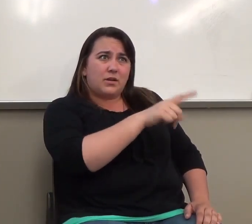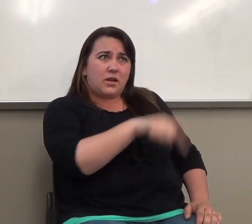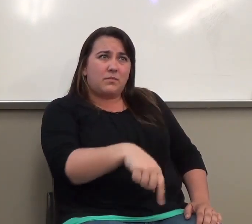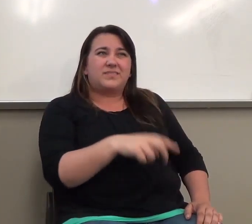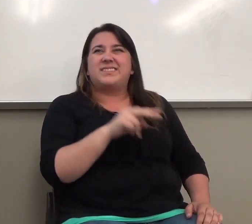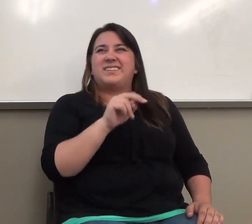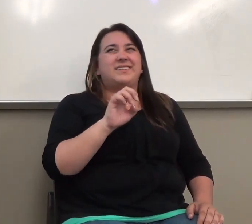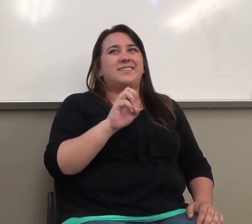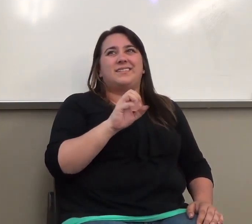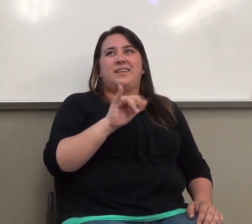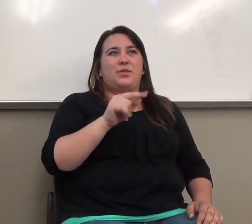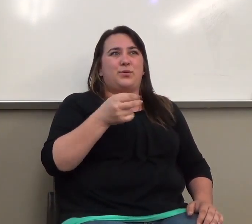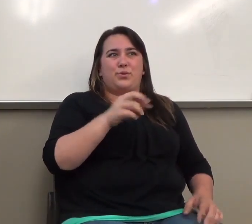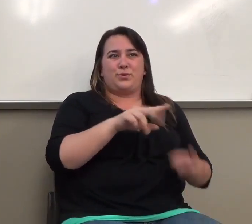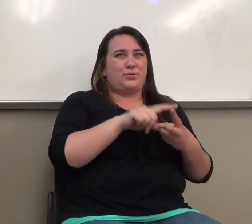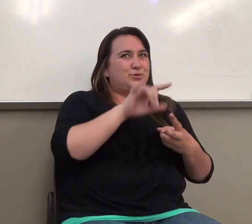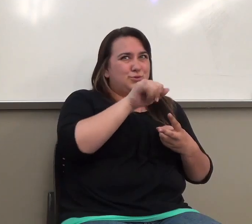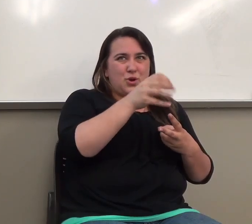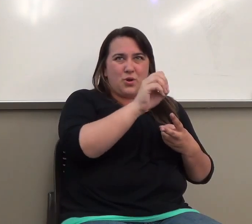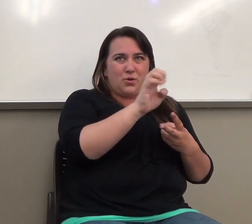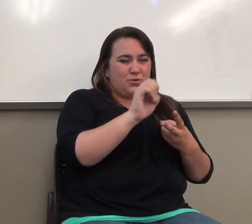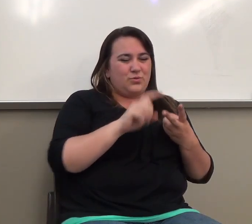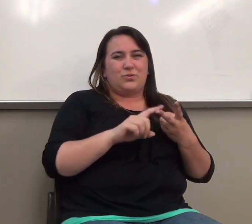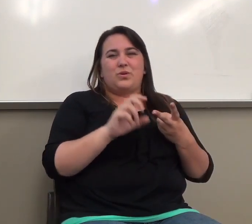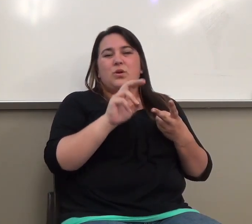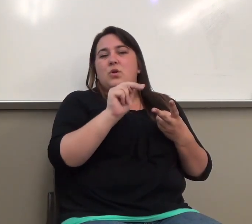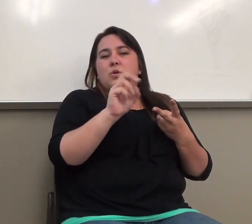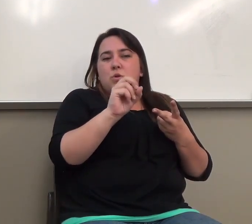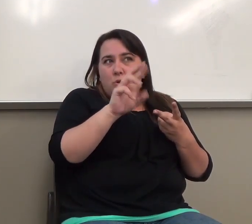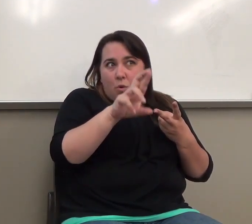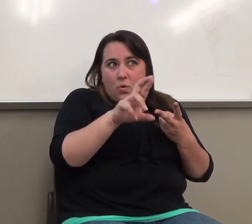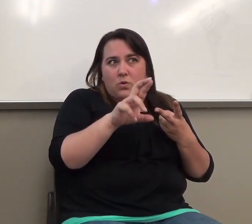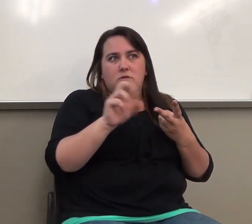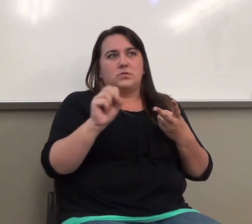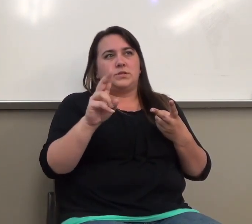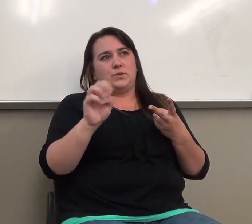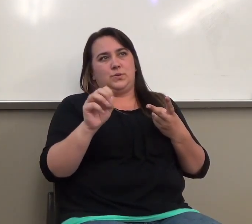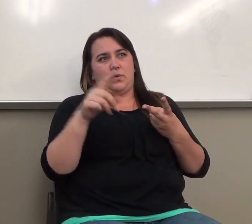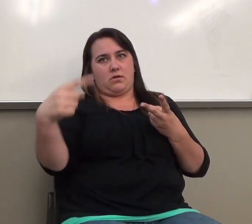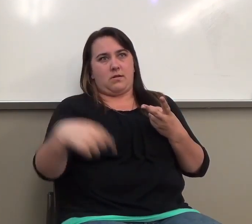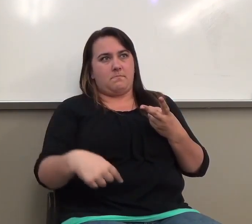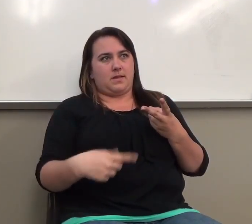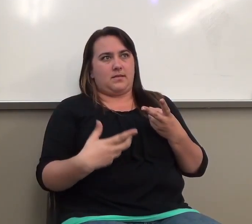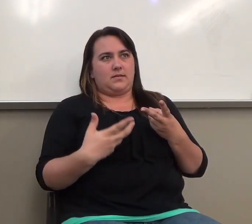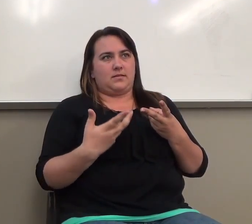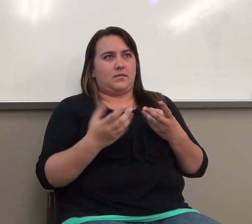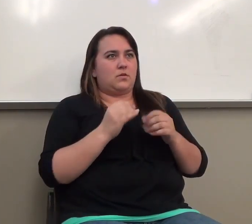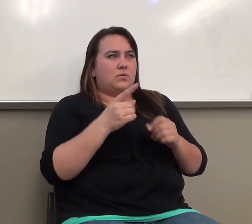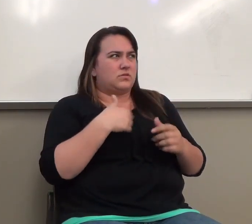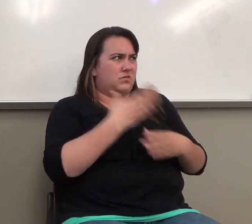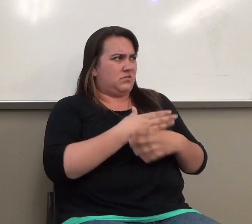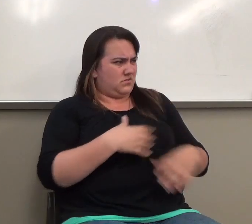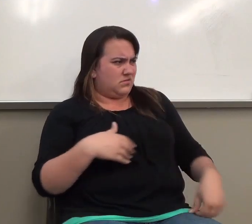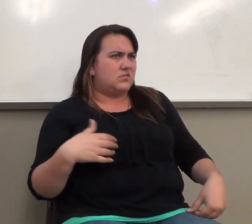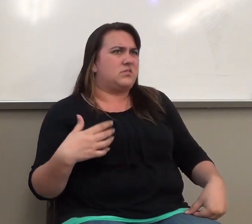sense? Again, this goes back to this. If you say to somebody, you know, oh, if you find out if